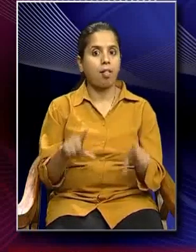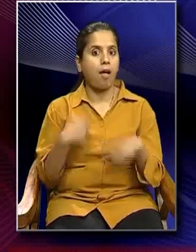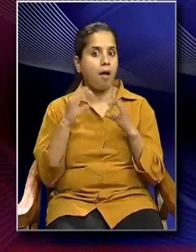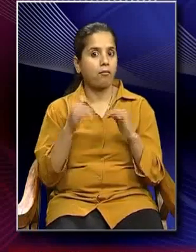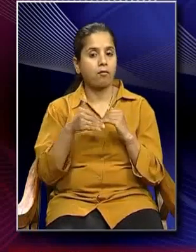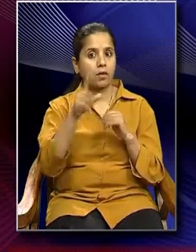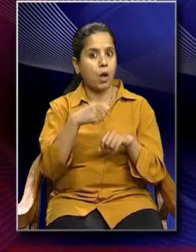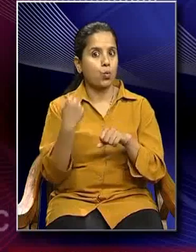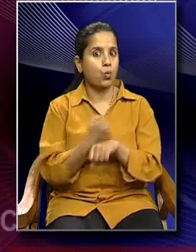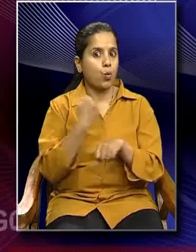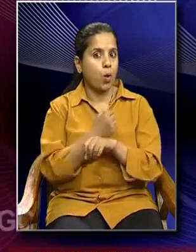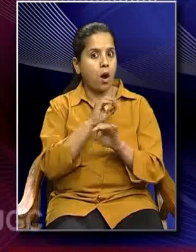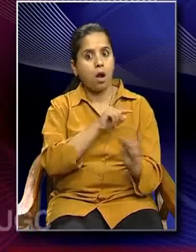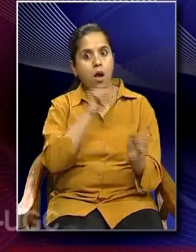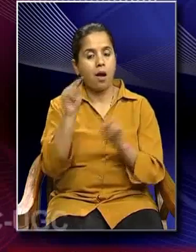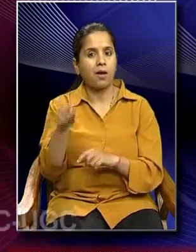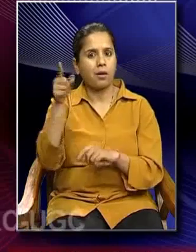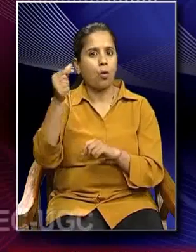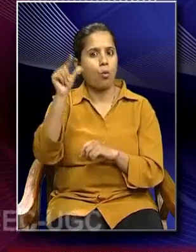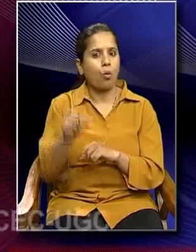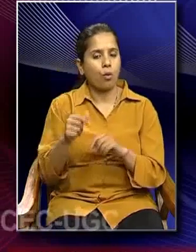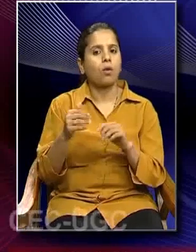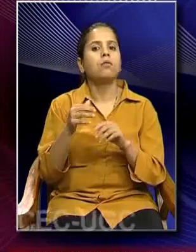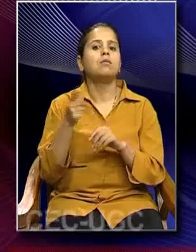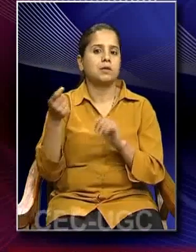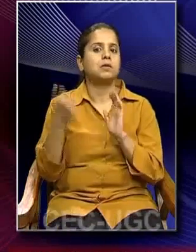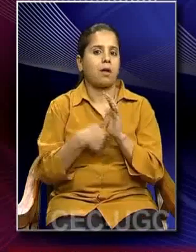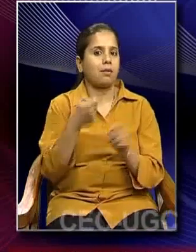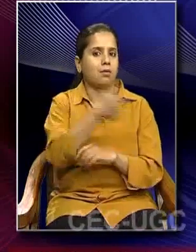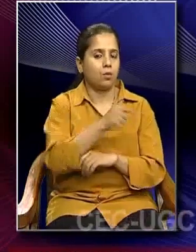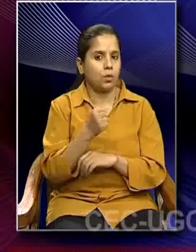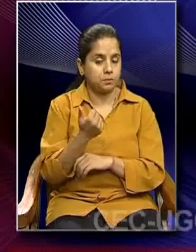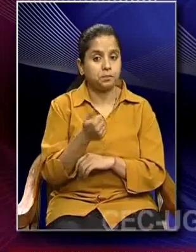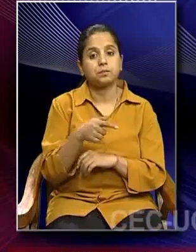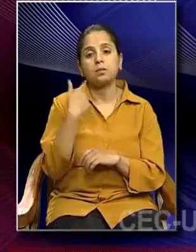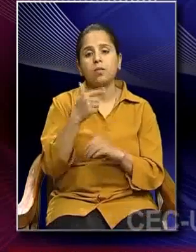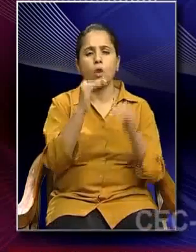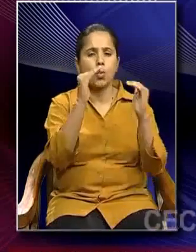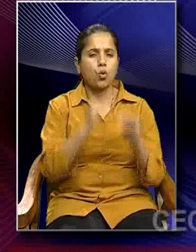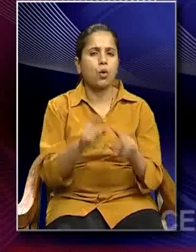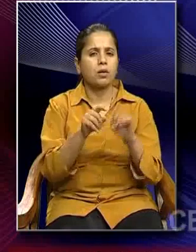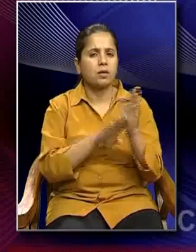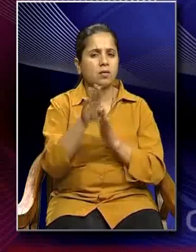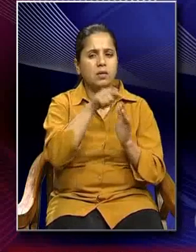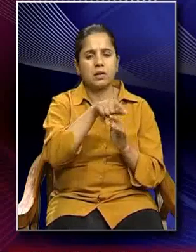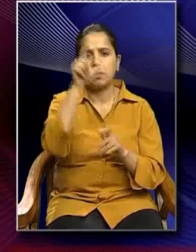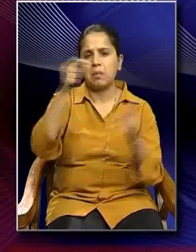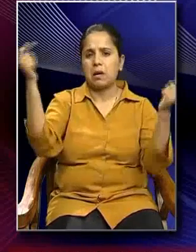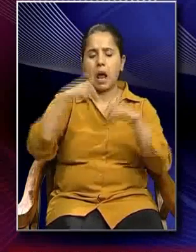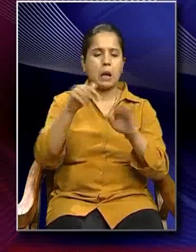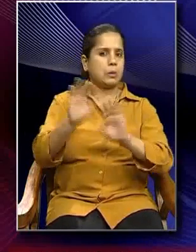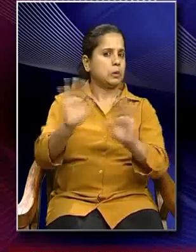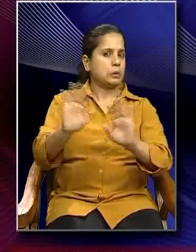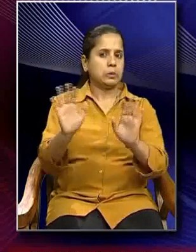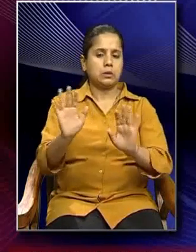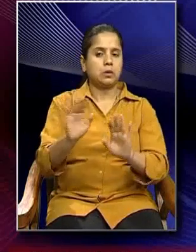and they can work at lower wage rates. On the other hand, if you look at the low developed countries, they are now discouraging immigration, because